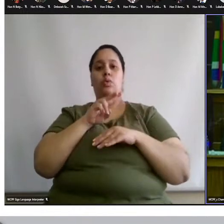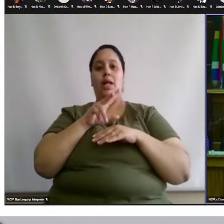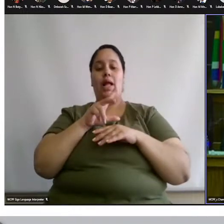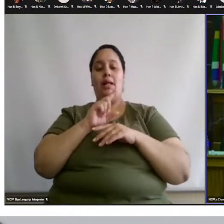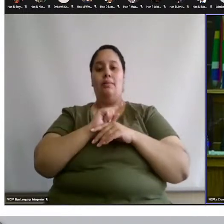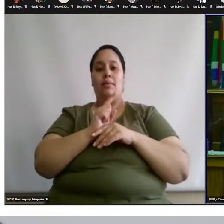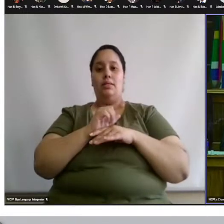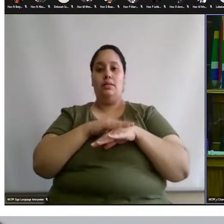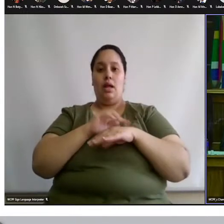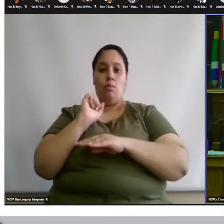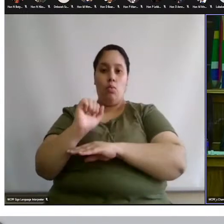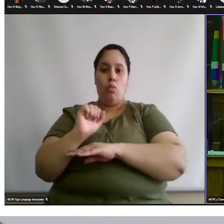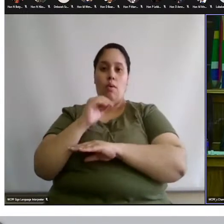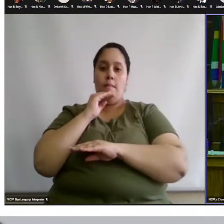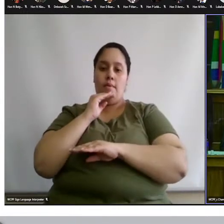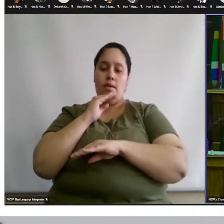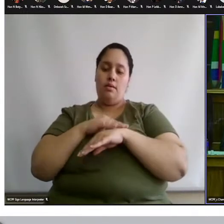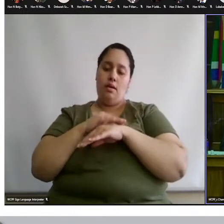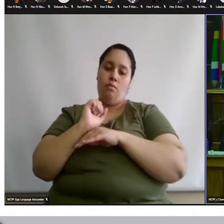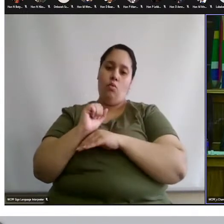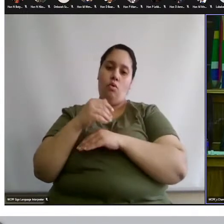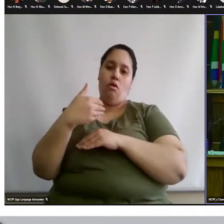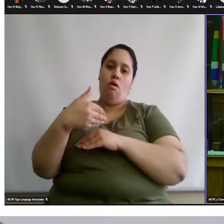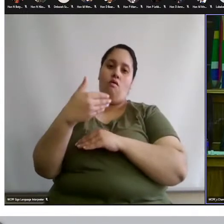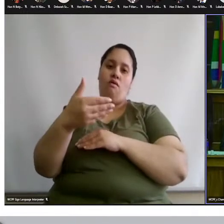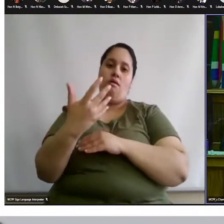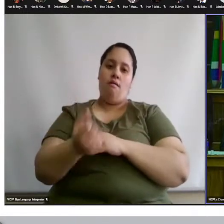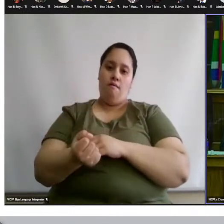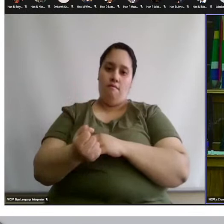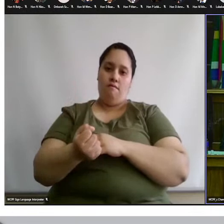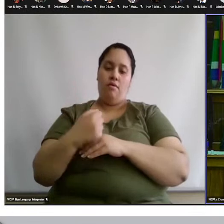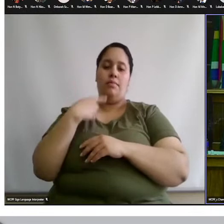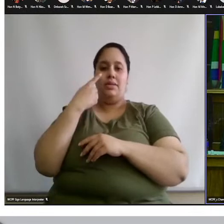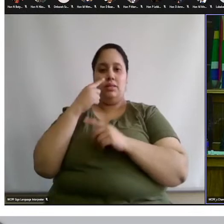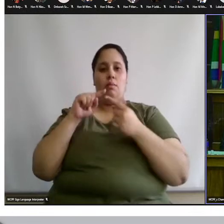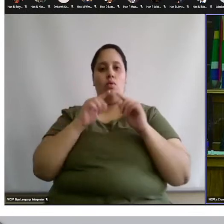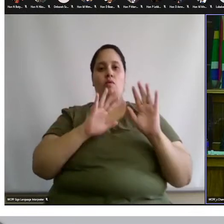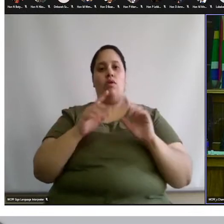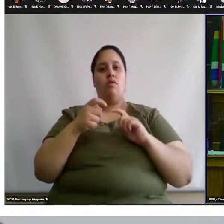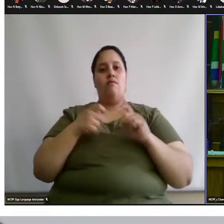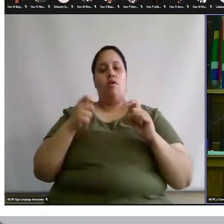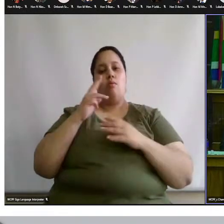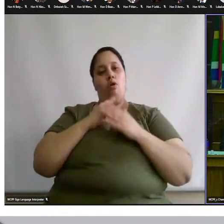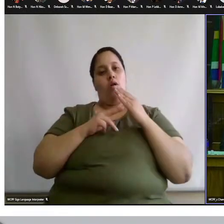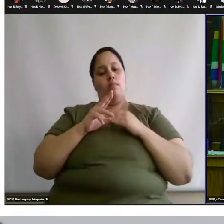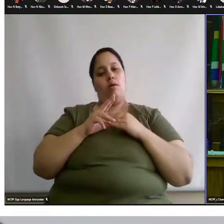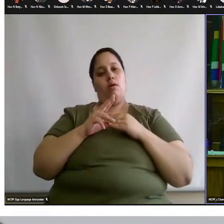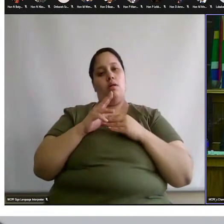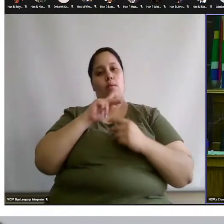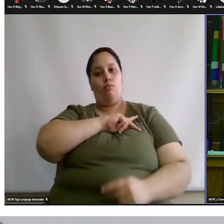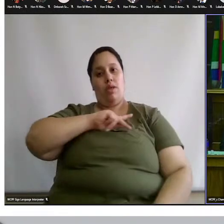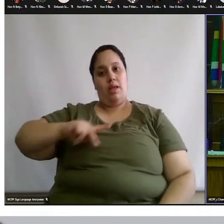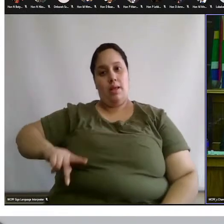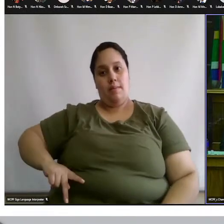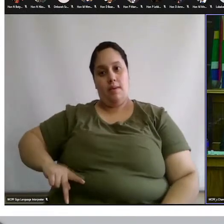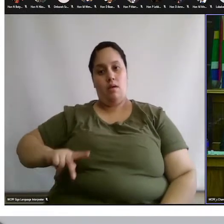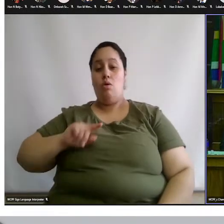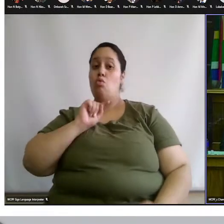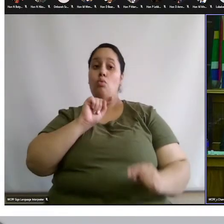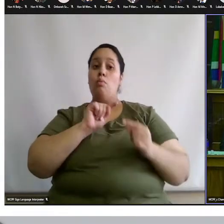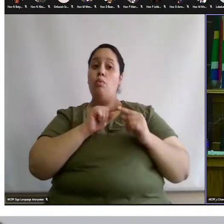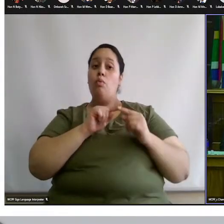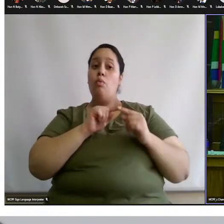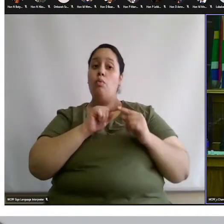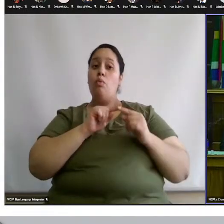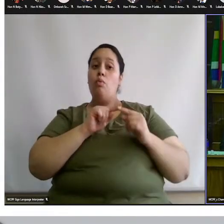is giving you more time. I see there's a point of order from the Honourable the Premier. What is your point of order,